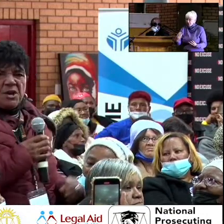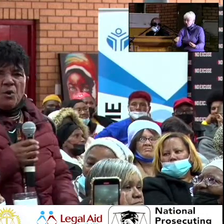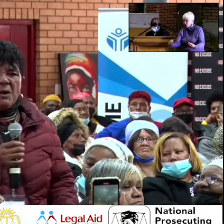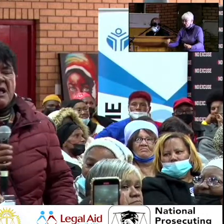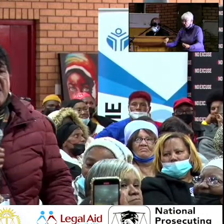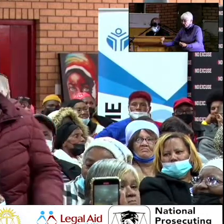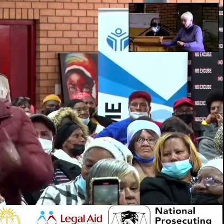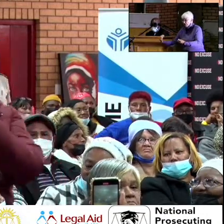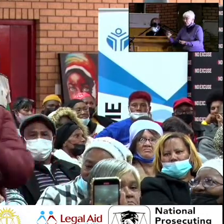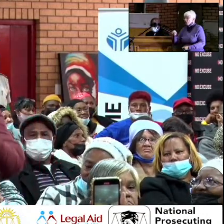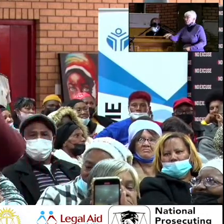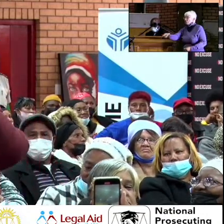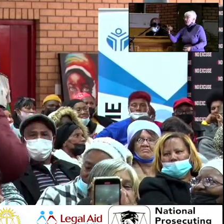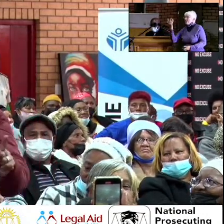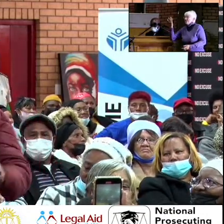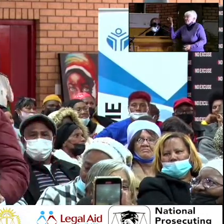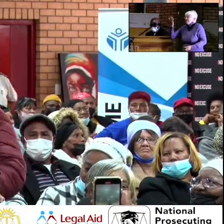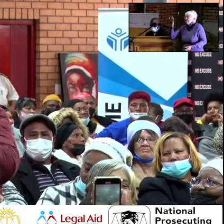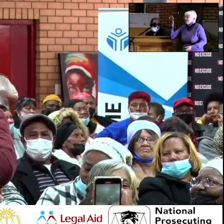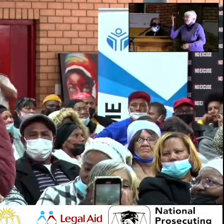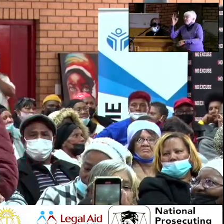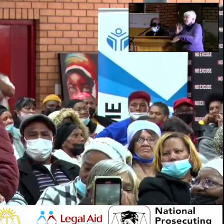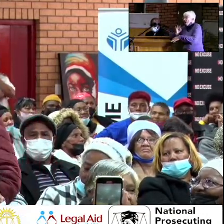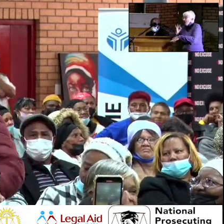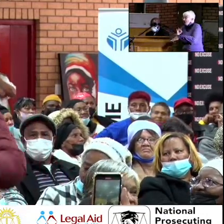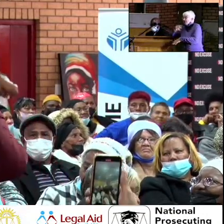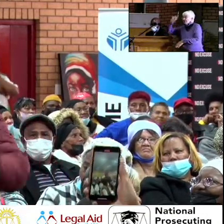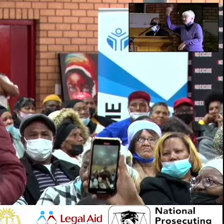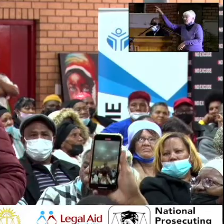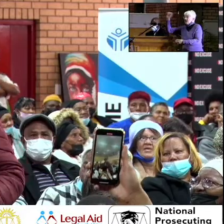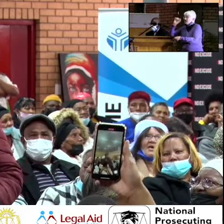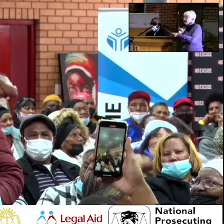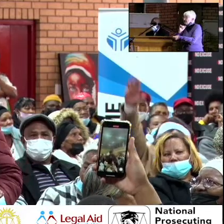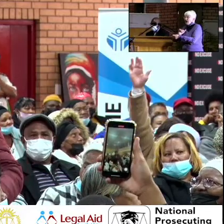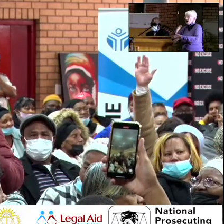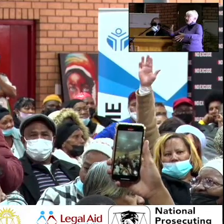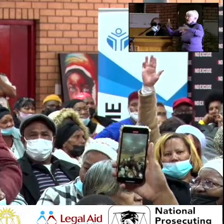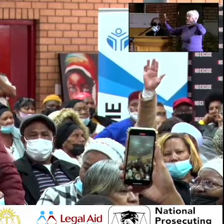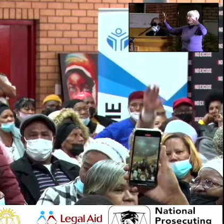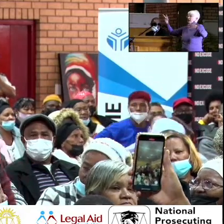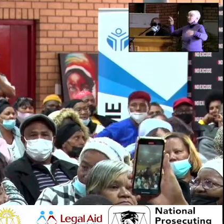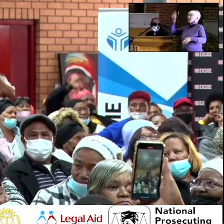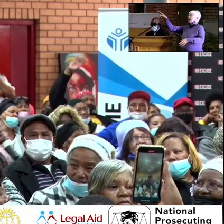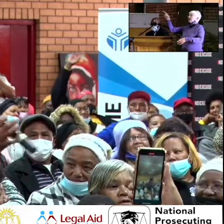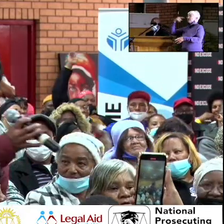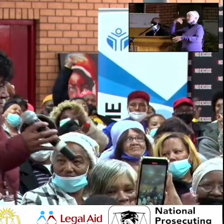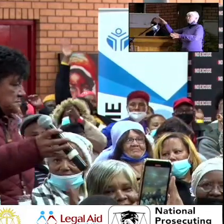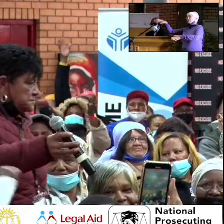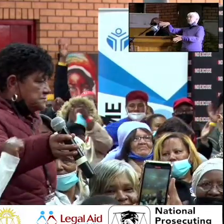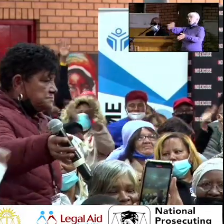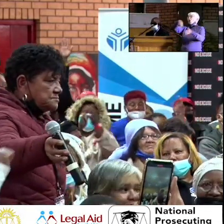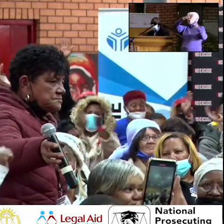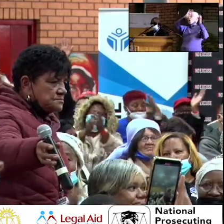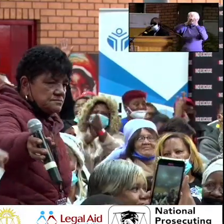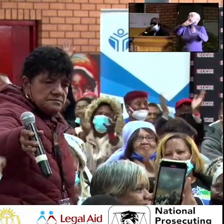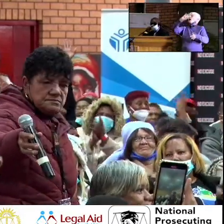the queue. There must be special treatment for these people. Please, thank you.